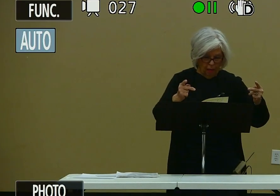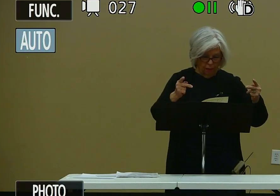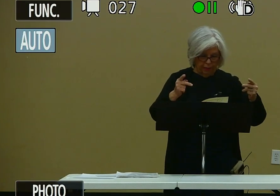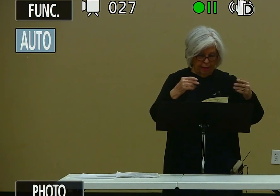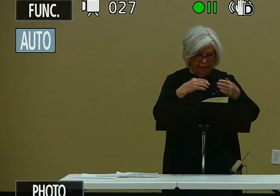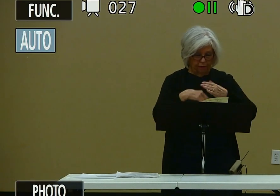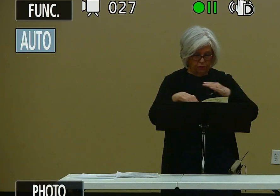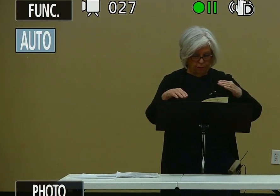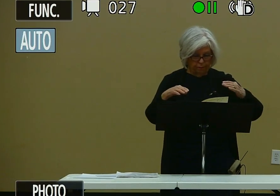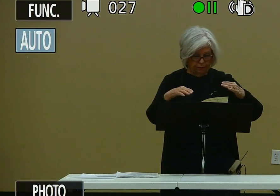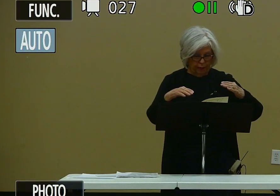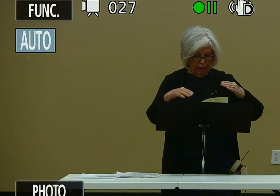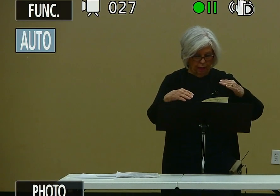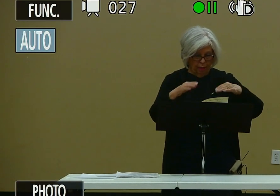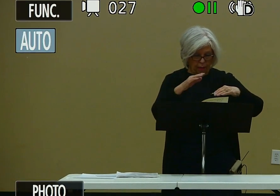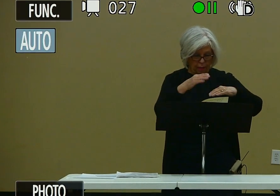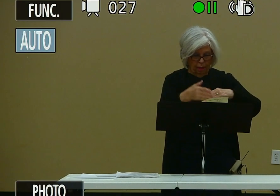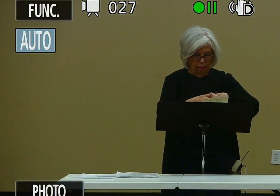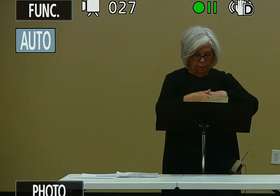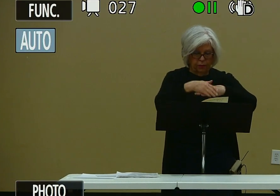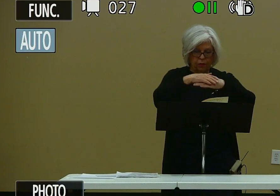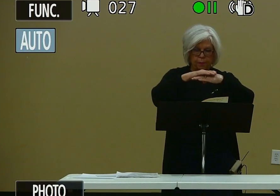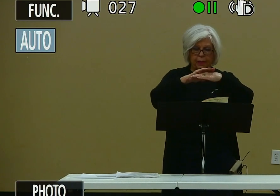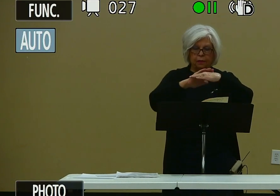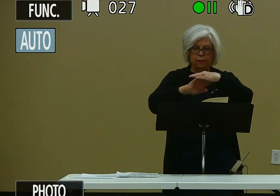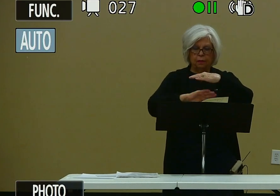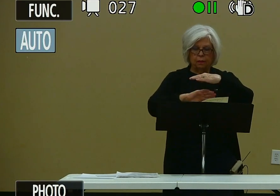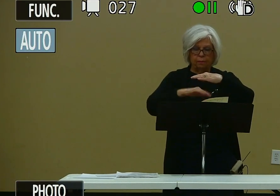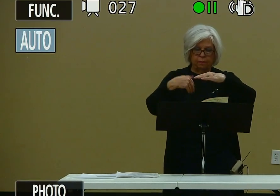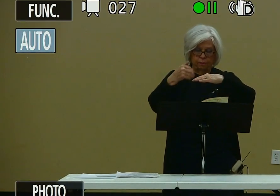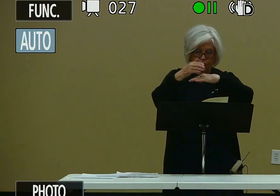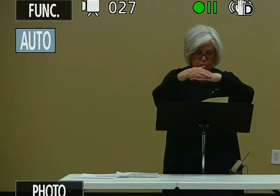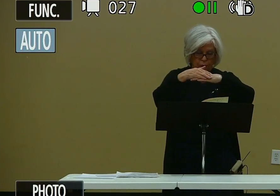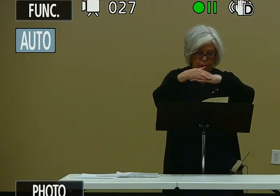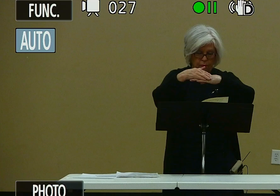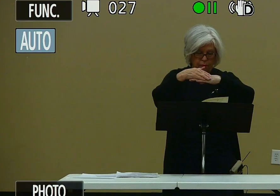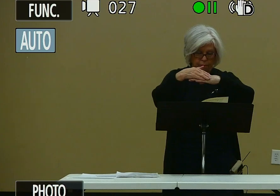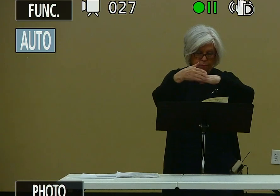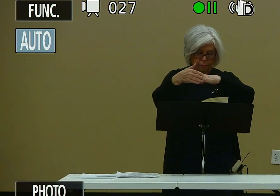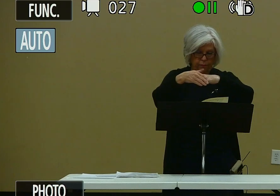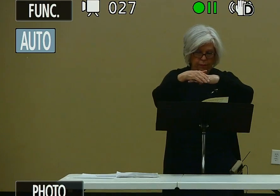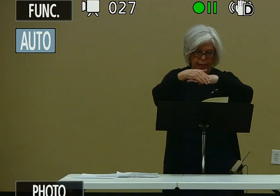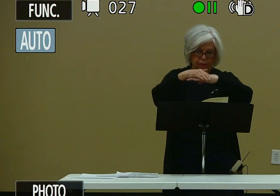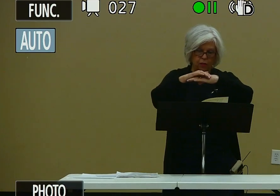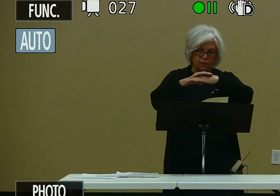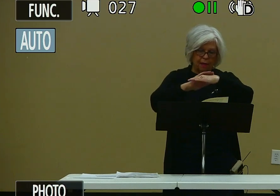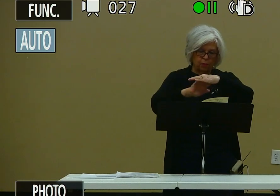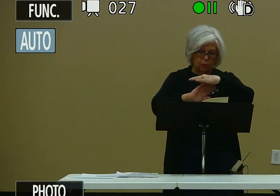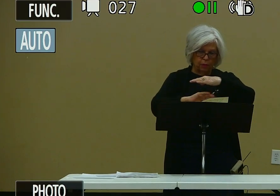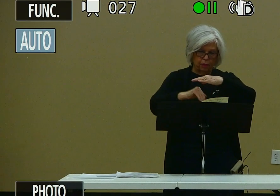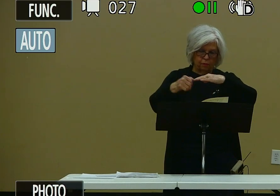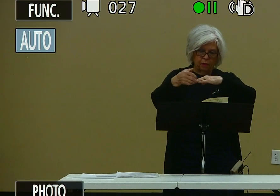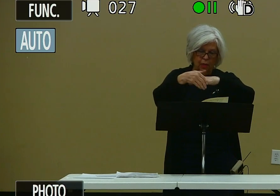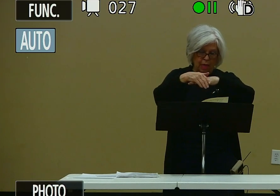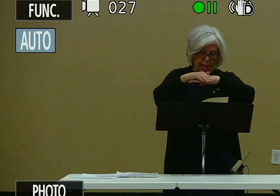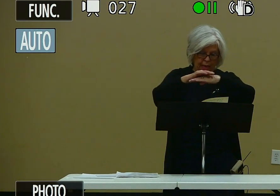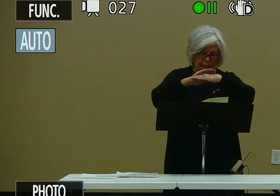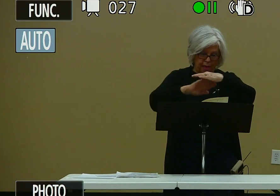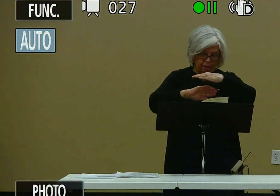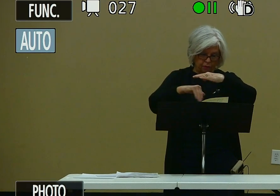Okay, after, you're going to put your hand on top and roll it over. After,